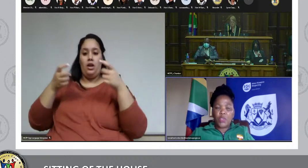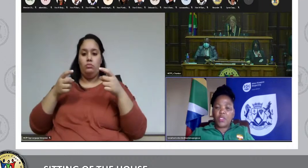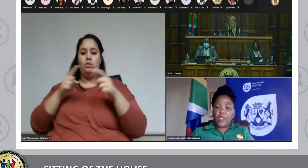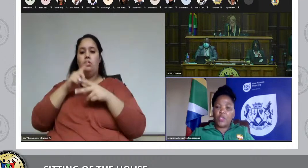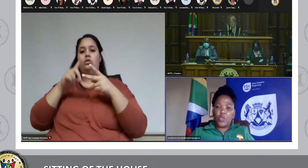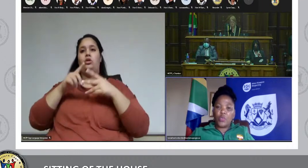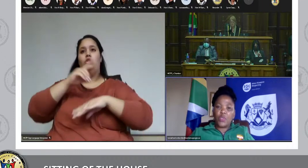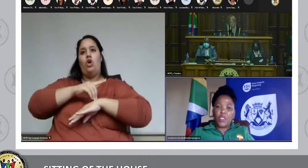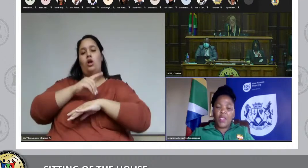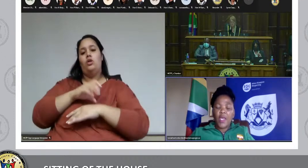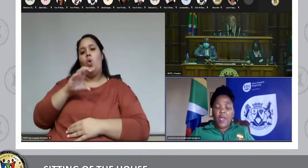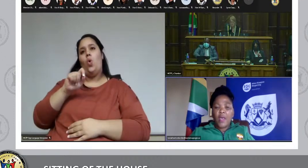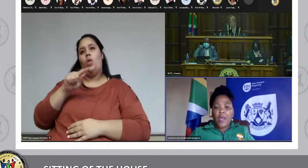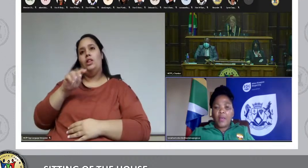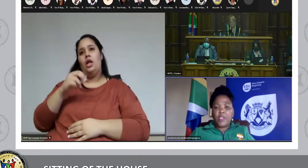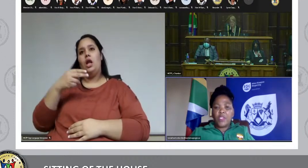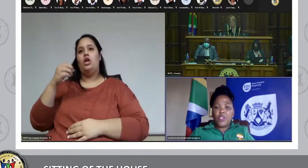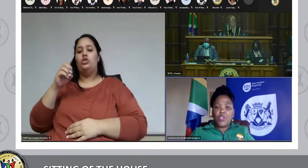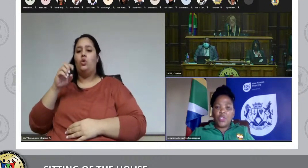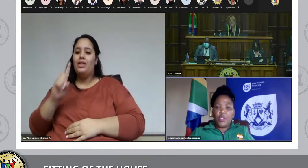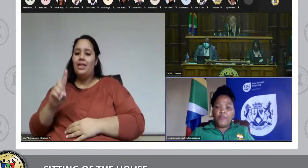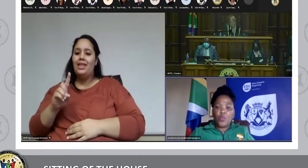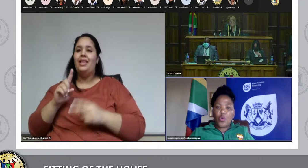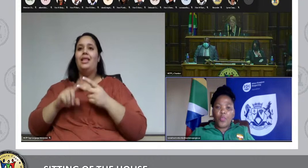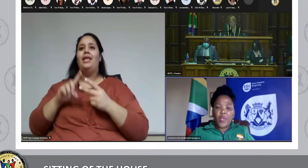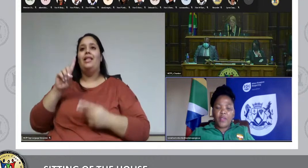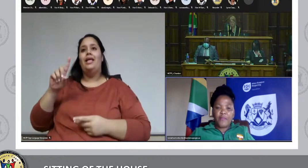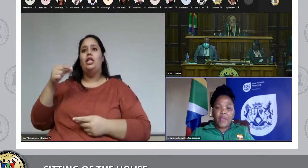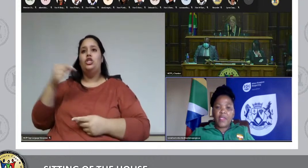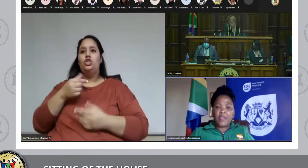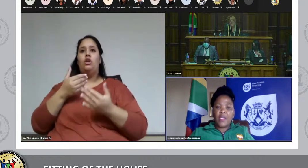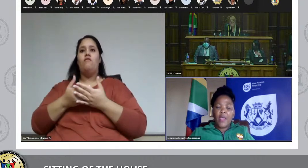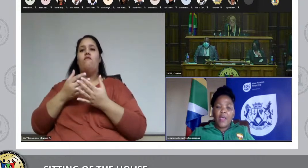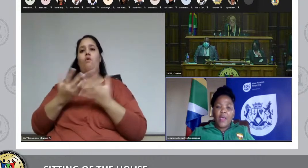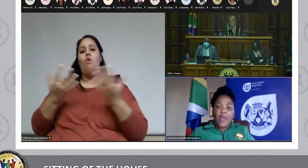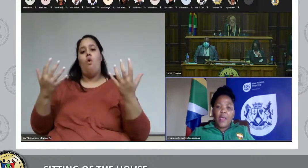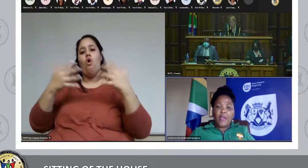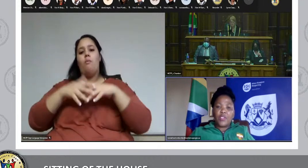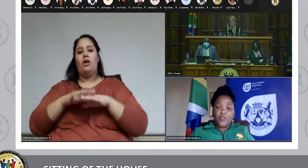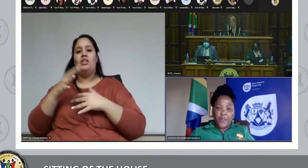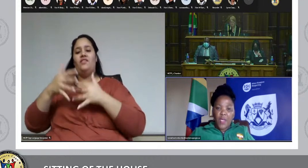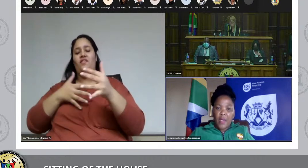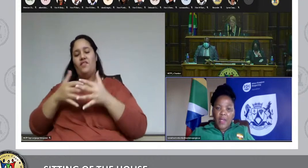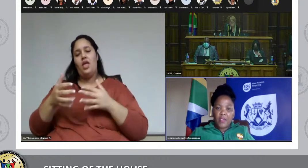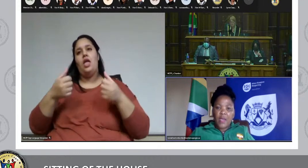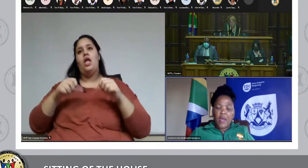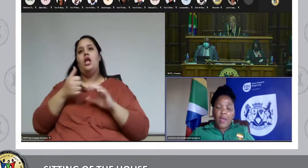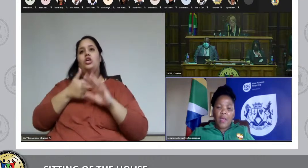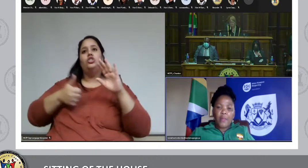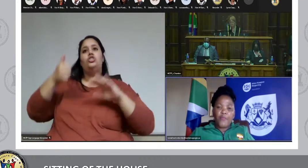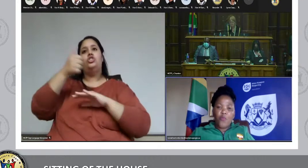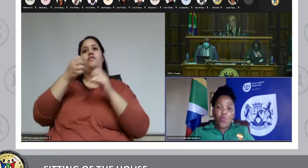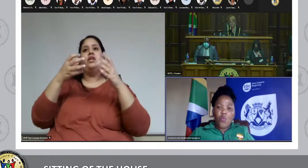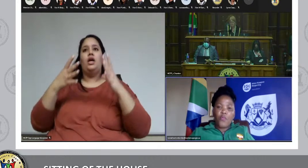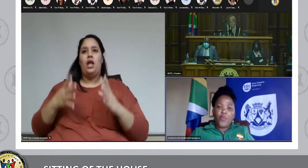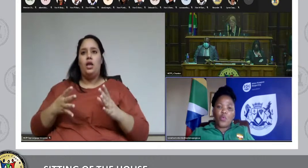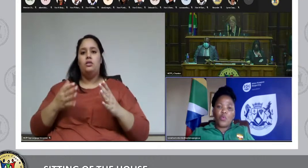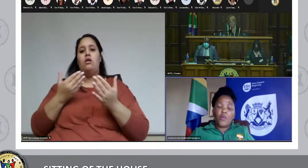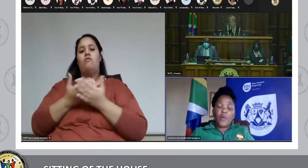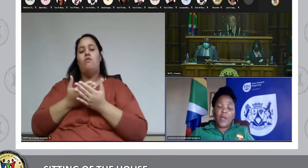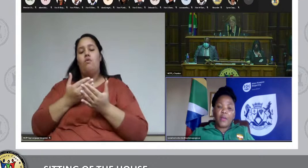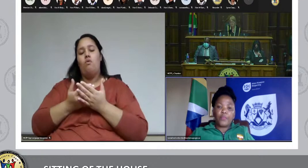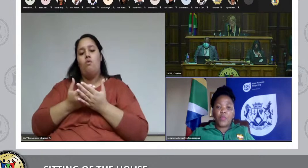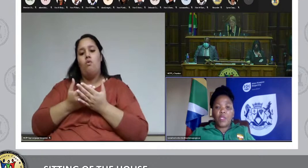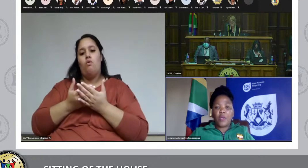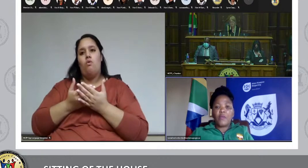Dr. Pluto, HOD, DDG for Corporate Affairs, Chief Director